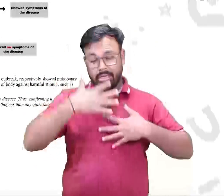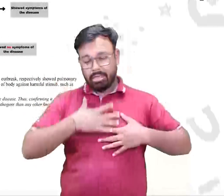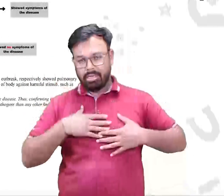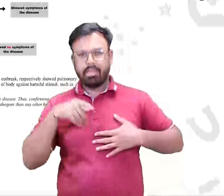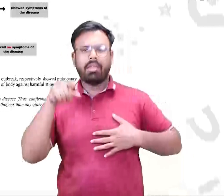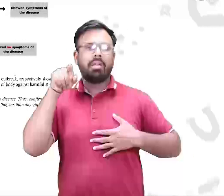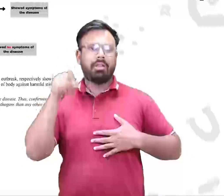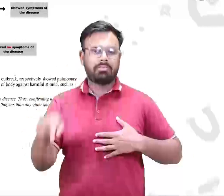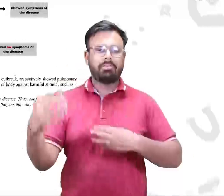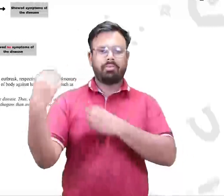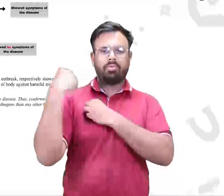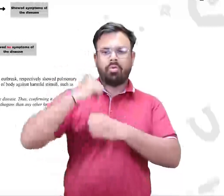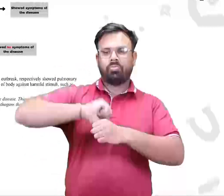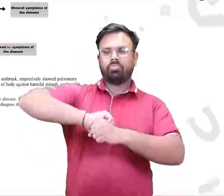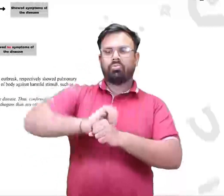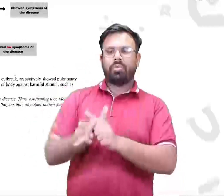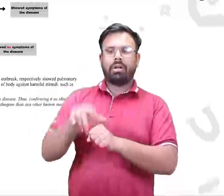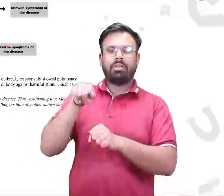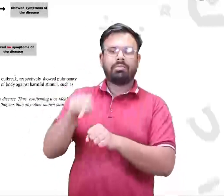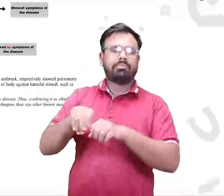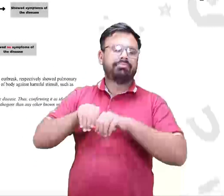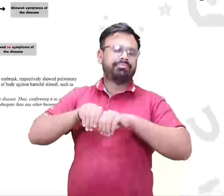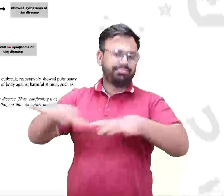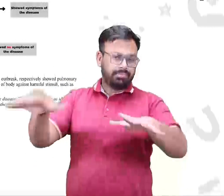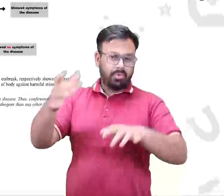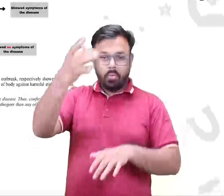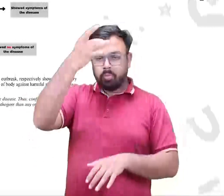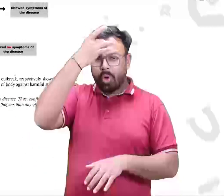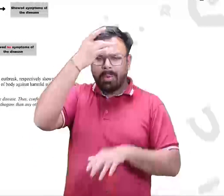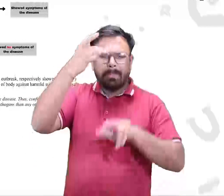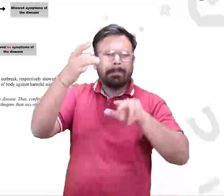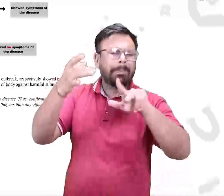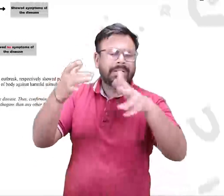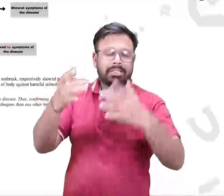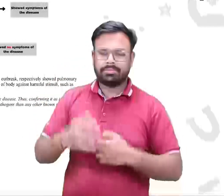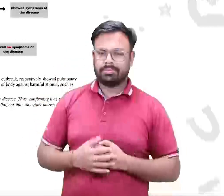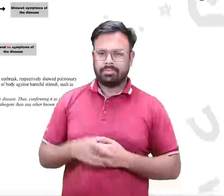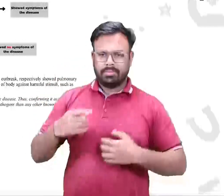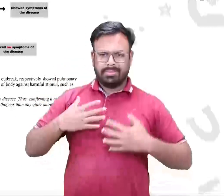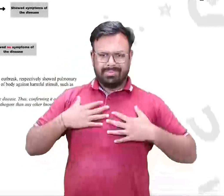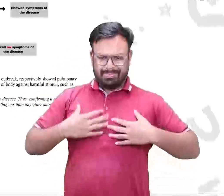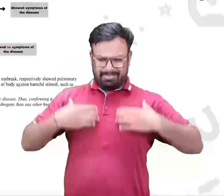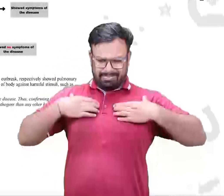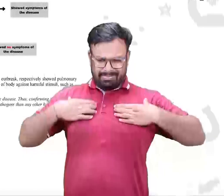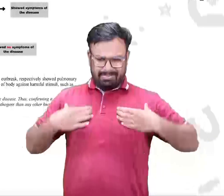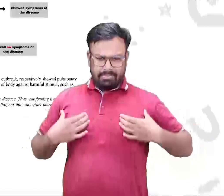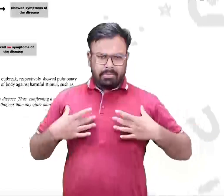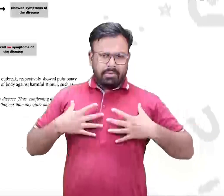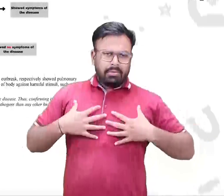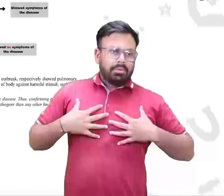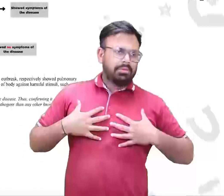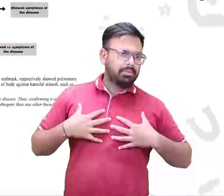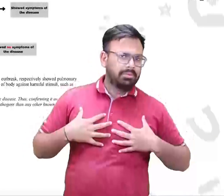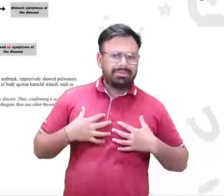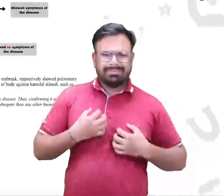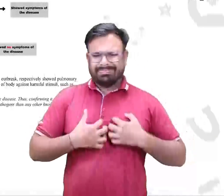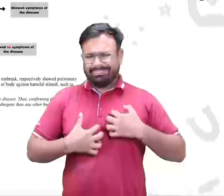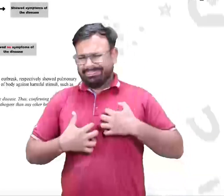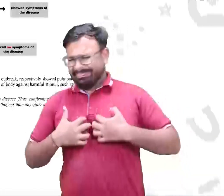SARS-CoV and SARS-CoV-2 outbreak respectively